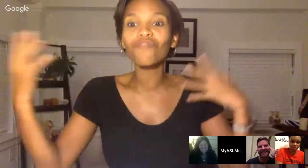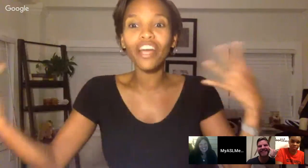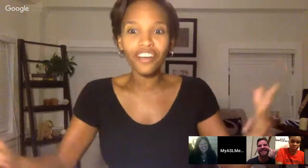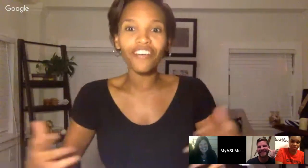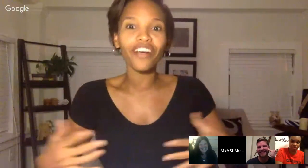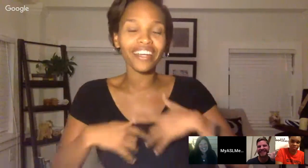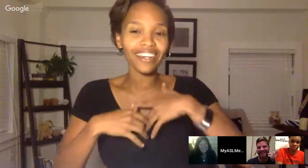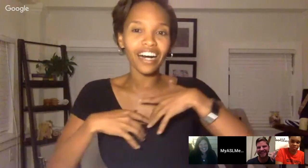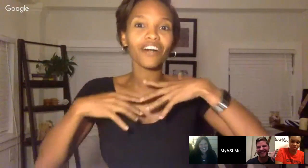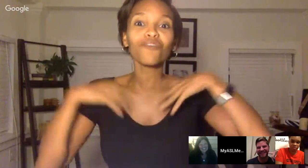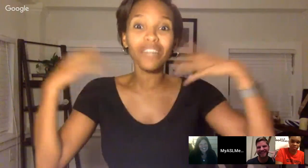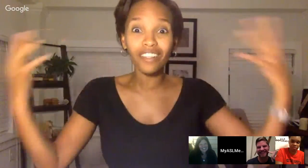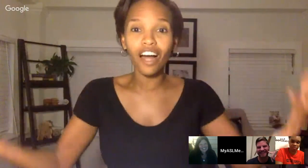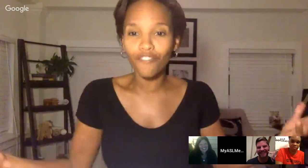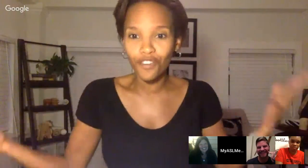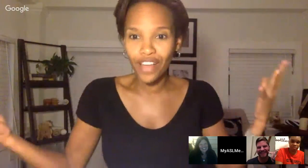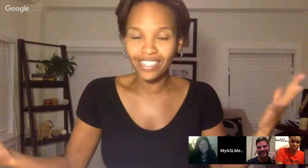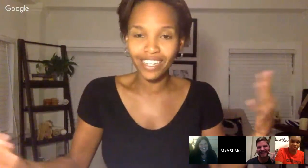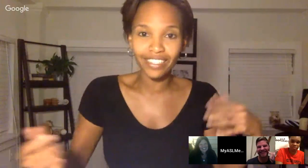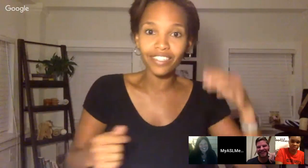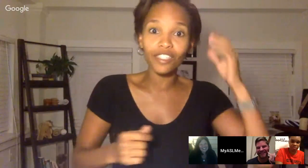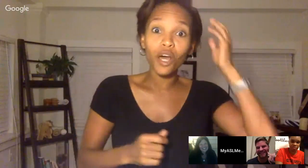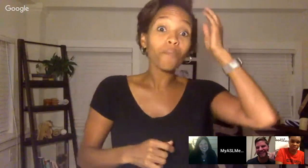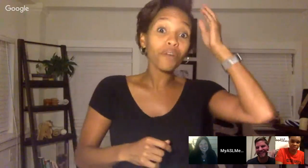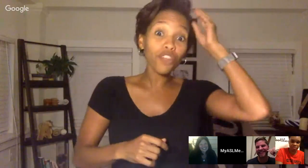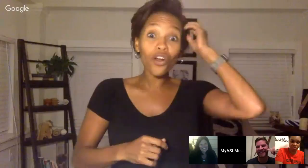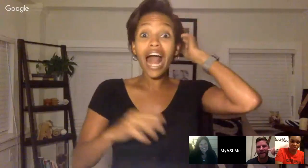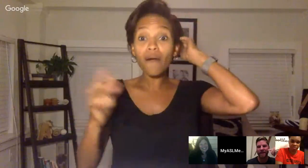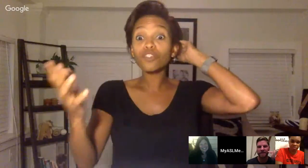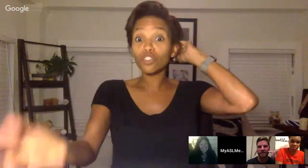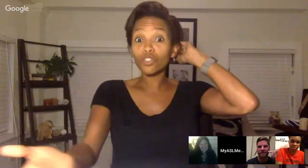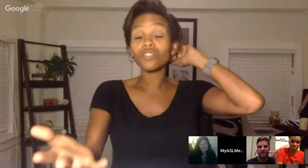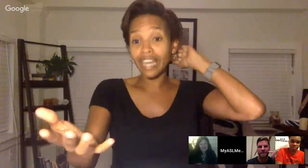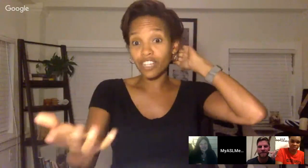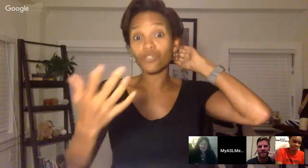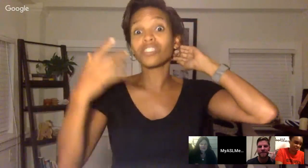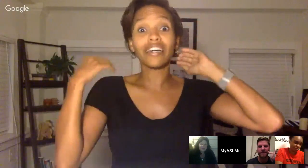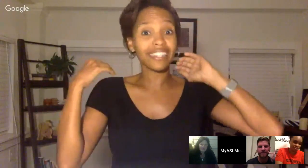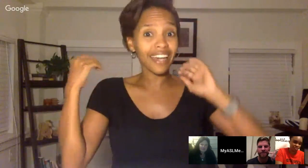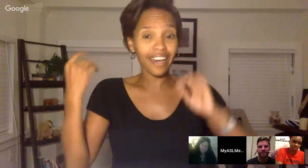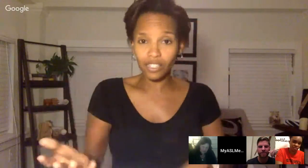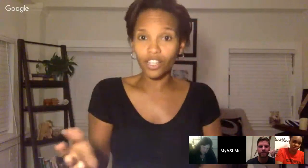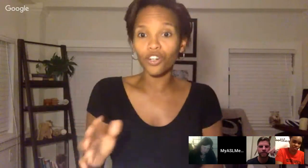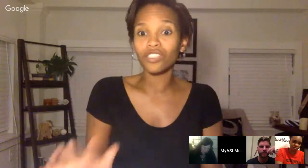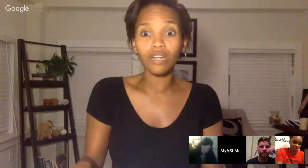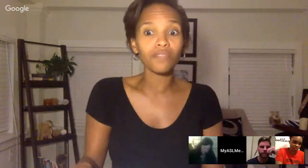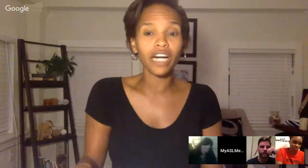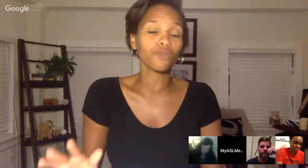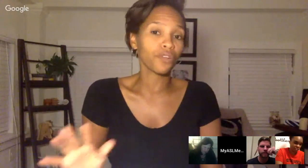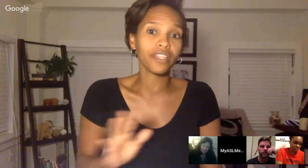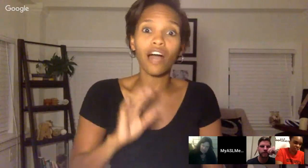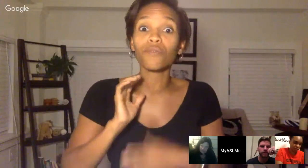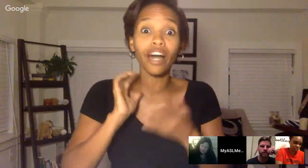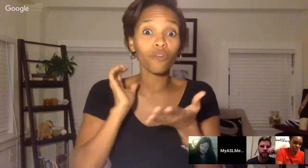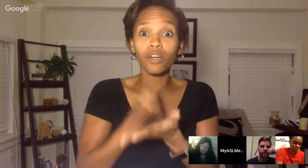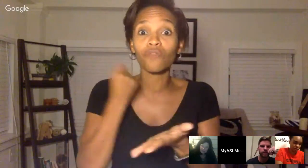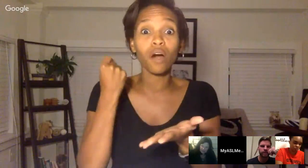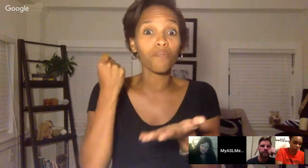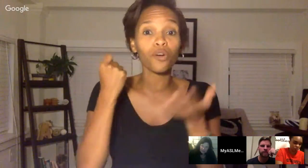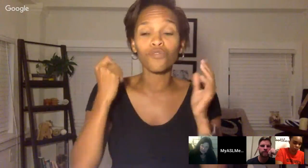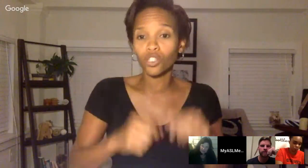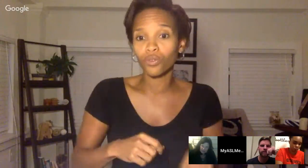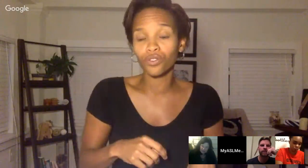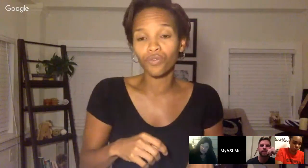would be very, very, it would be a lot for that sentence. But there are absolutely, as you said, yes, there are some times when that would be